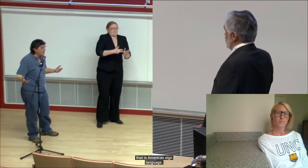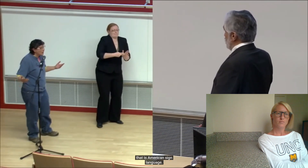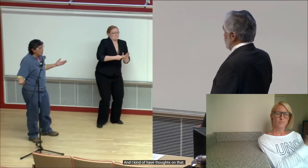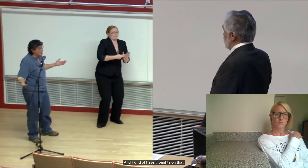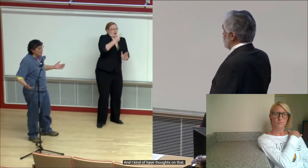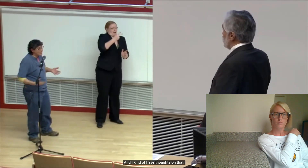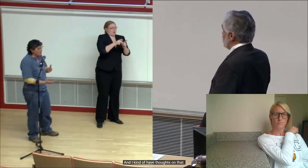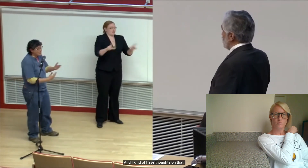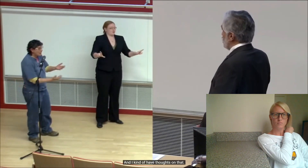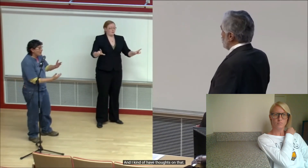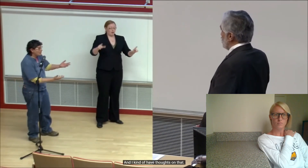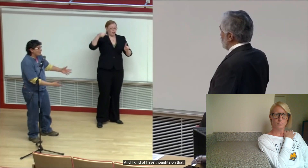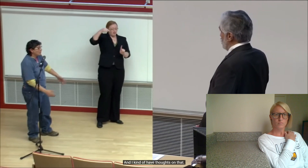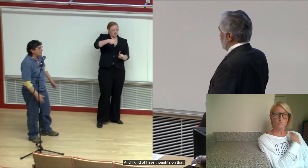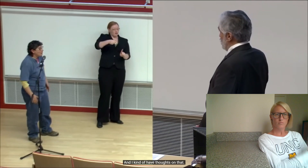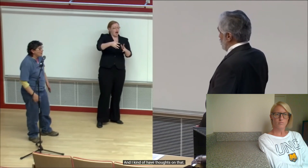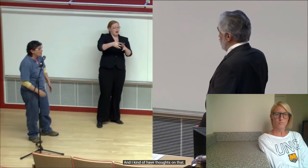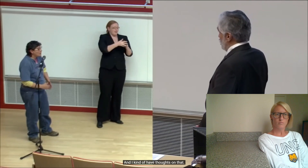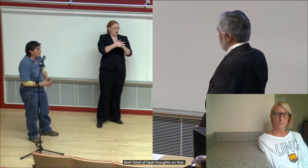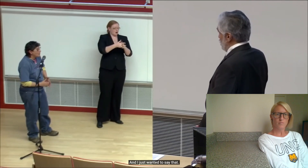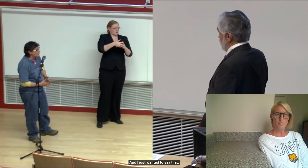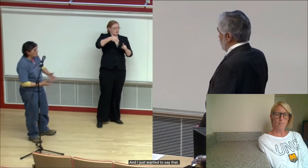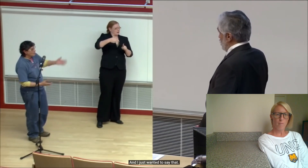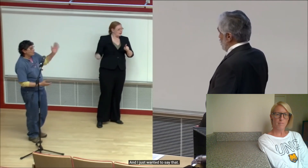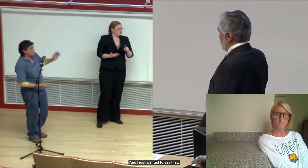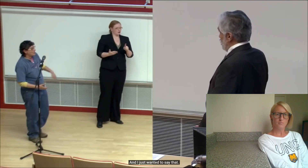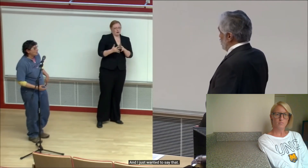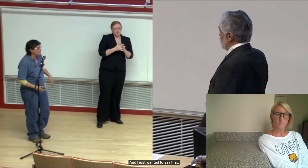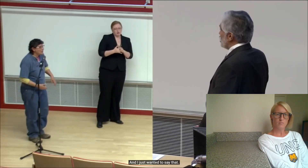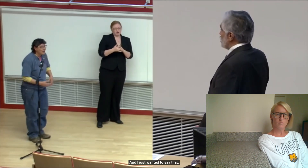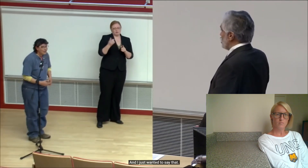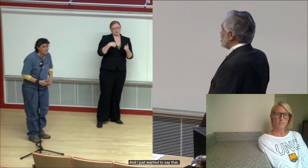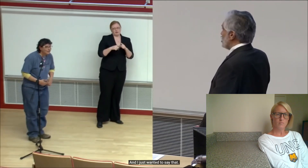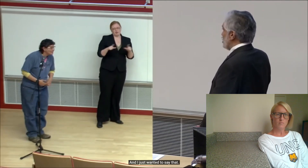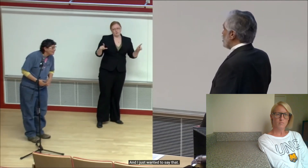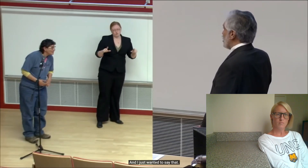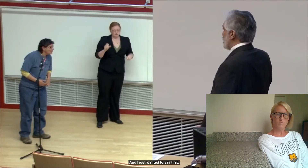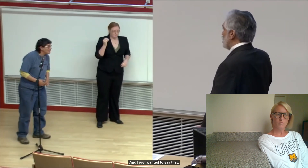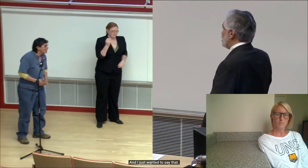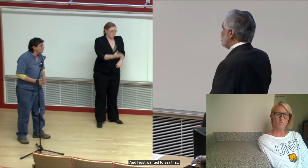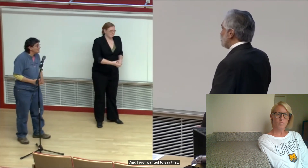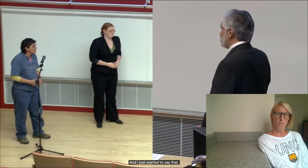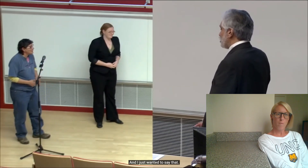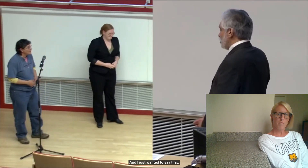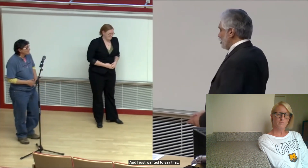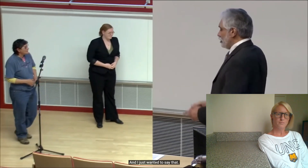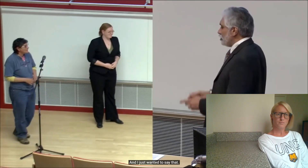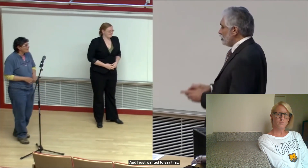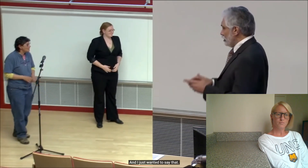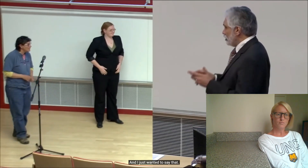Language. And I kind of have thoughts on that, and I just wanted to say that.